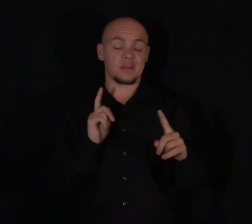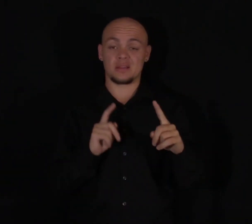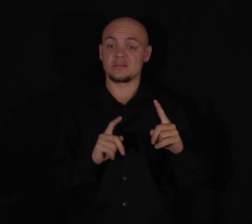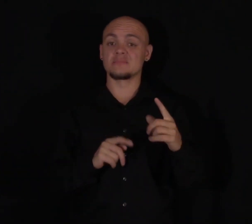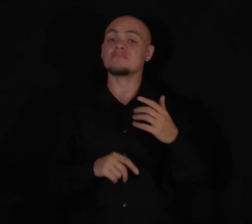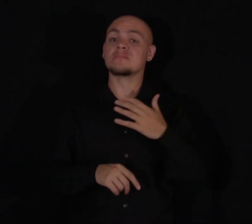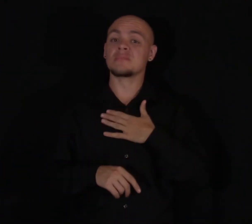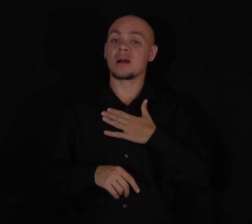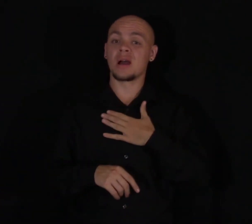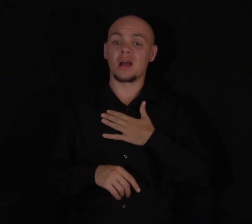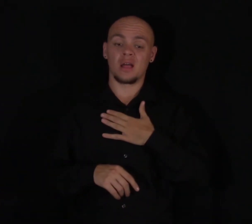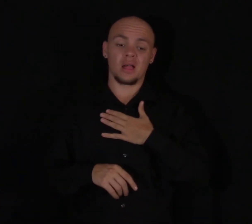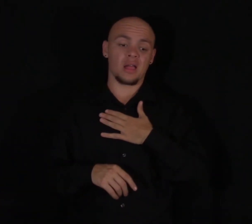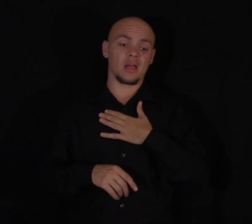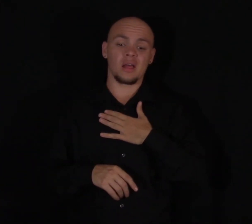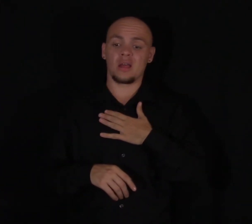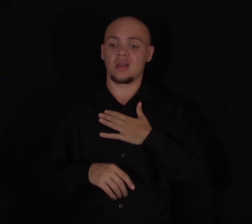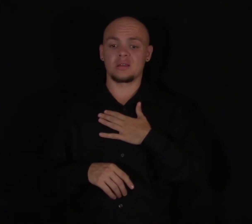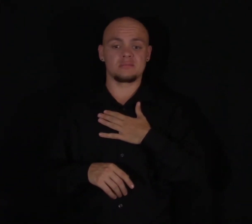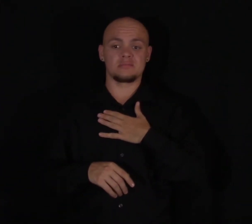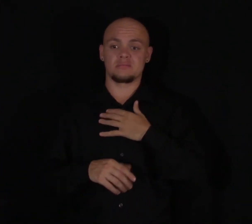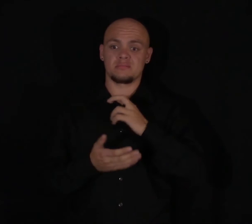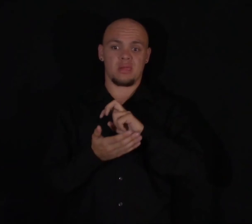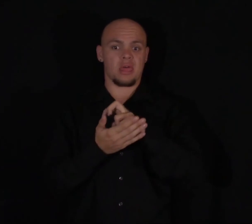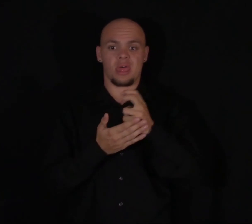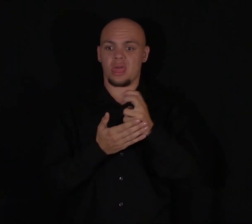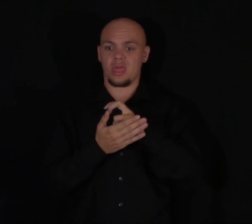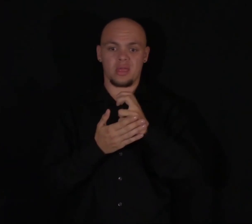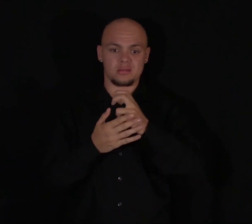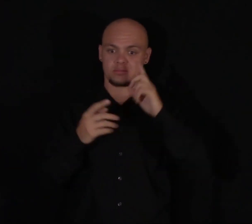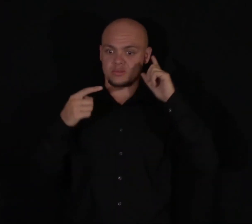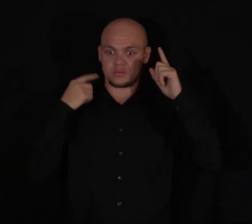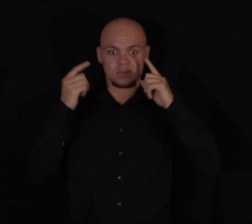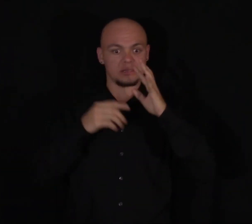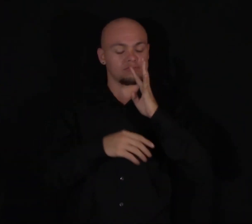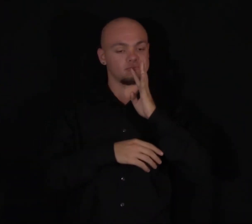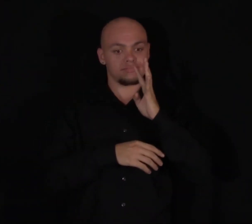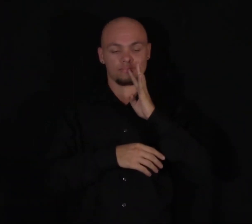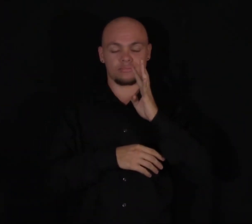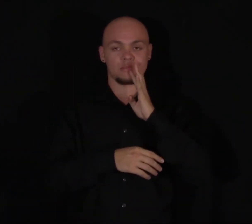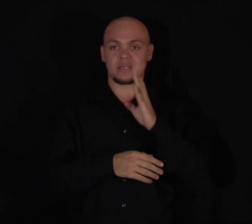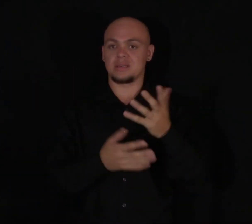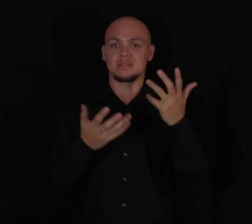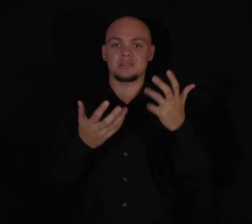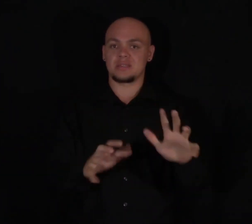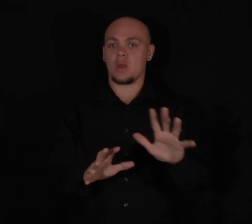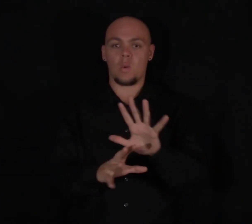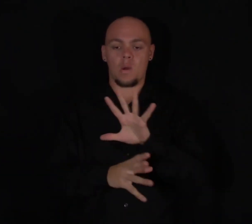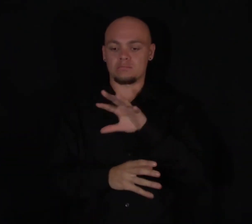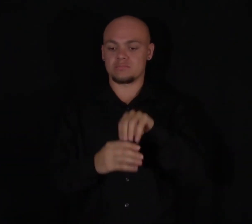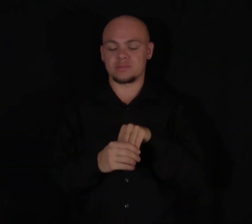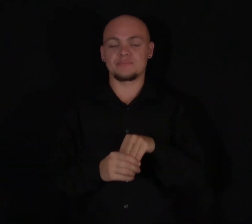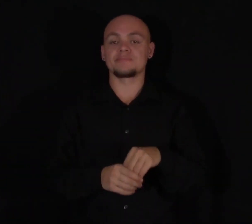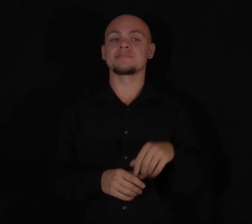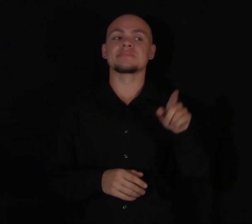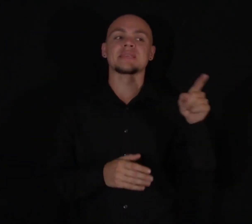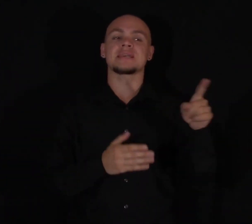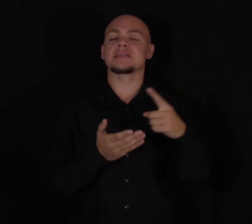and miserable ravings of a murderer. He came, therefore, sometimes to see that I was not neglected, but